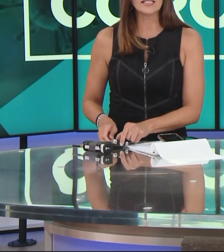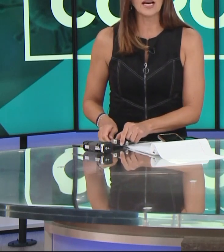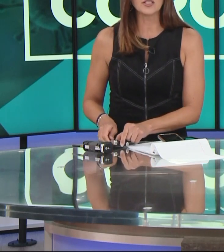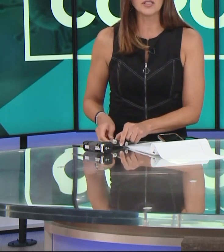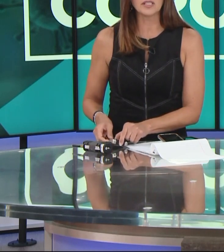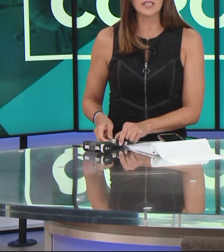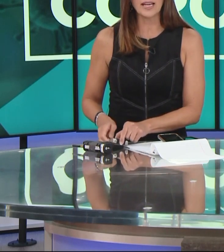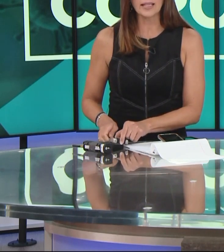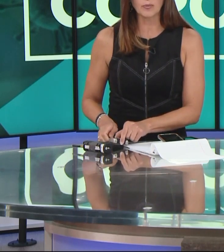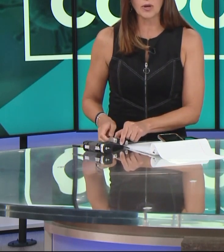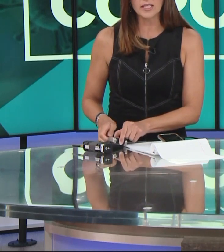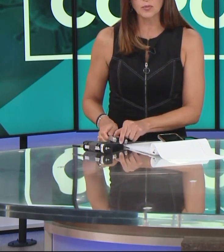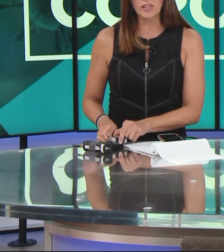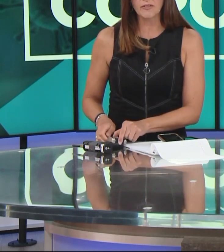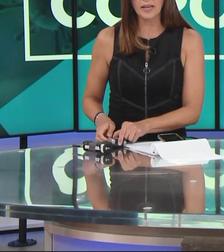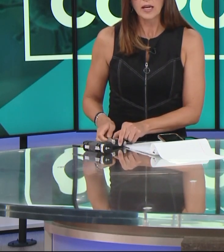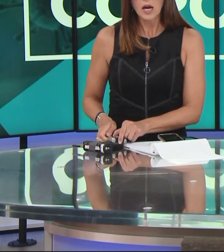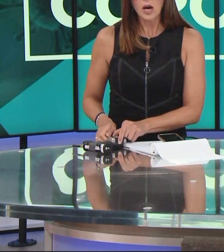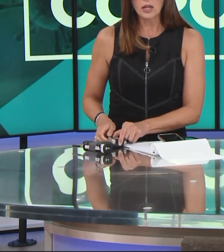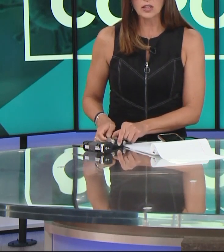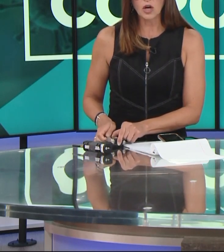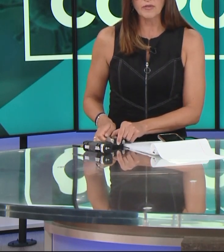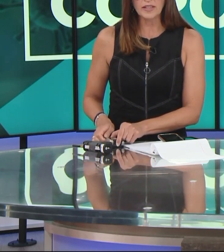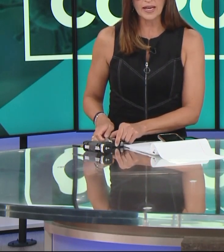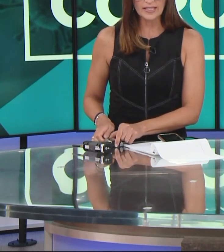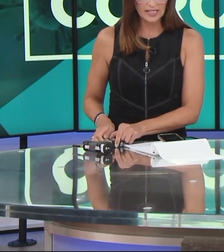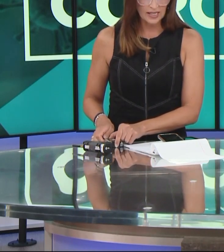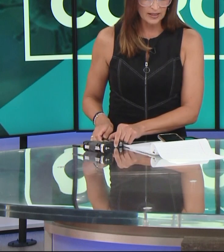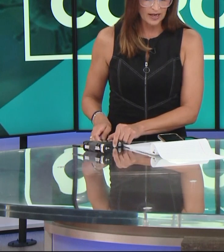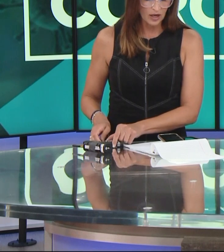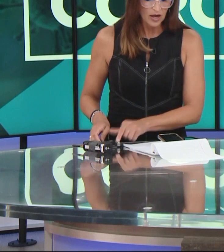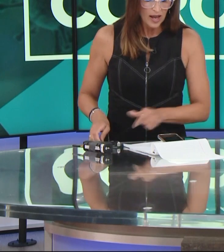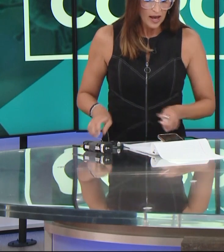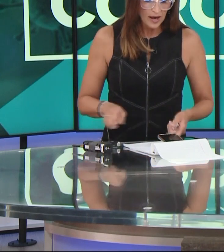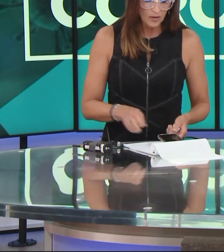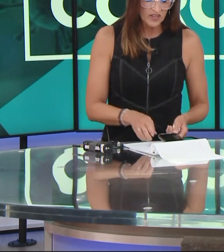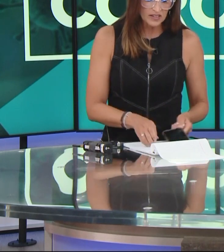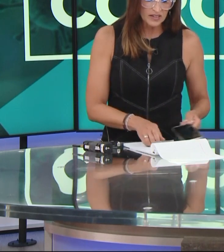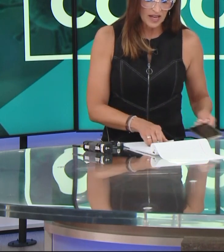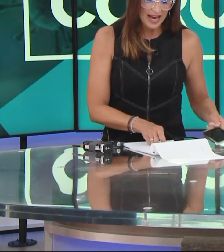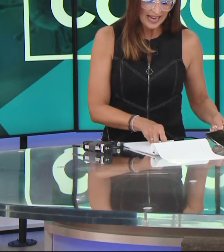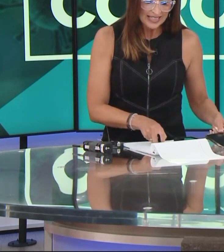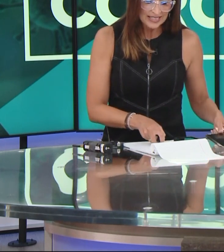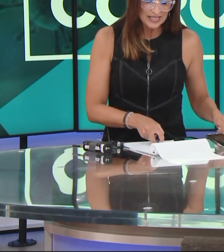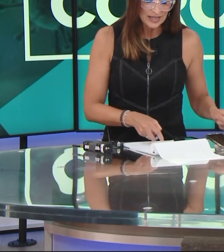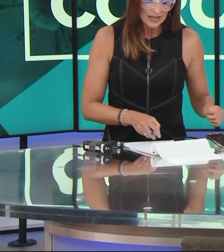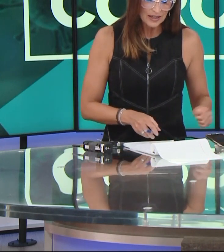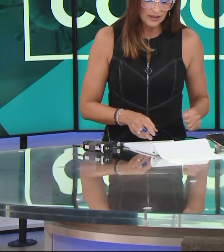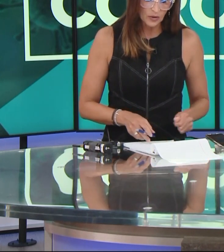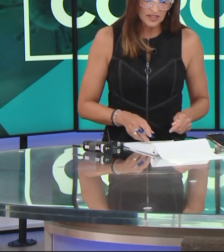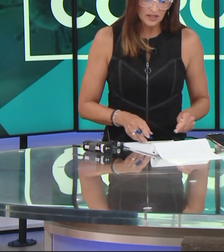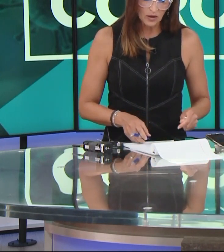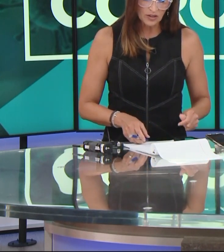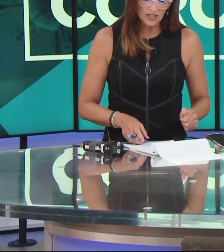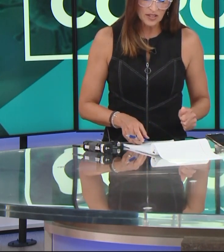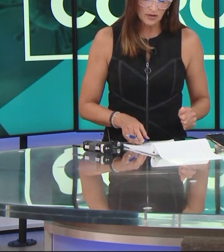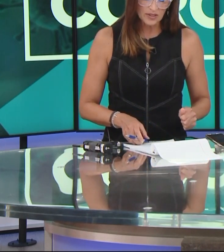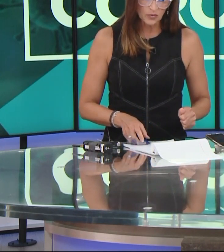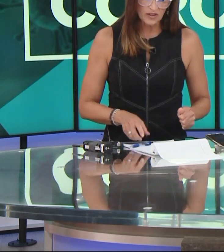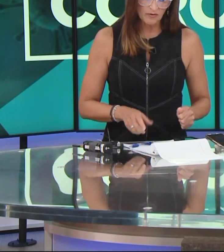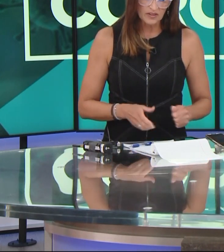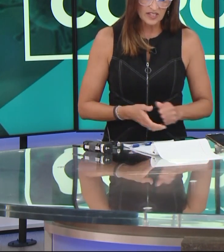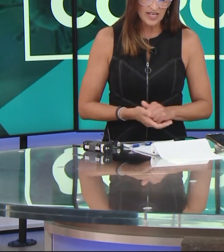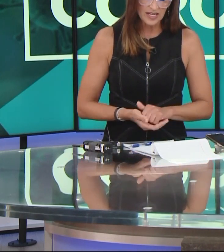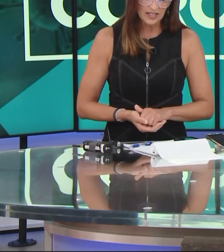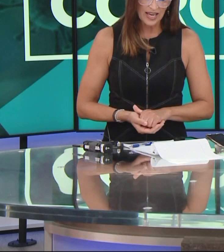Governor Asa Hutchinson's daily press briefing on COVID-19 there. This is the highest increase, the largest